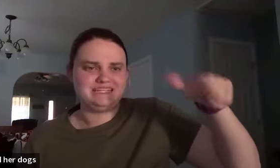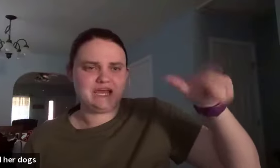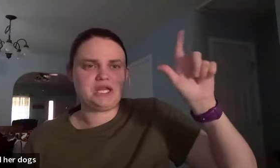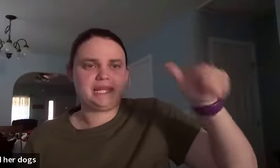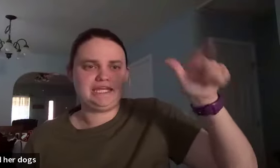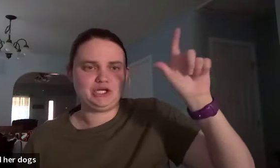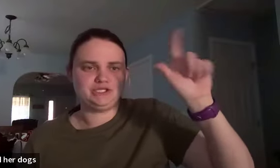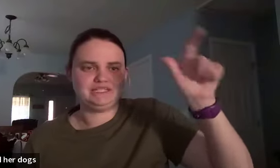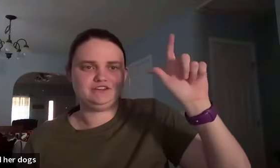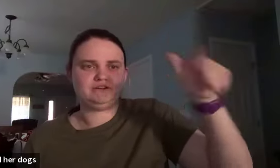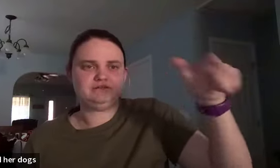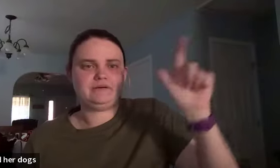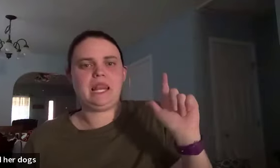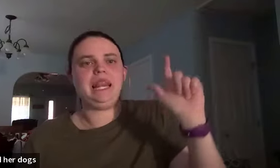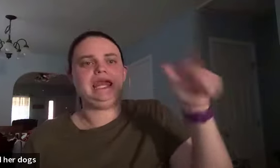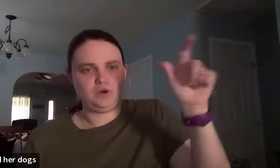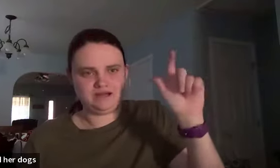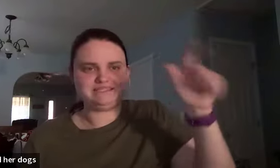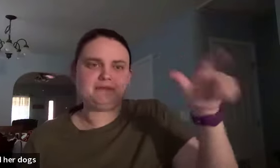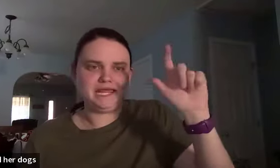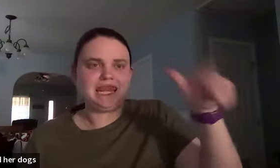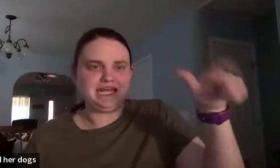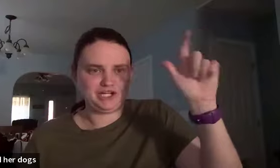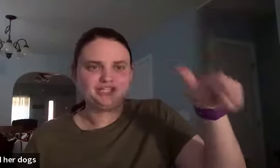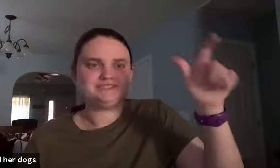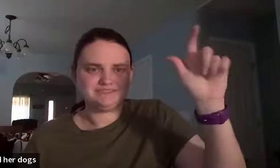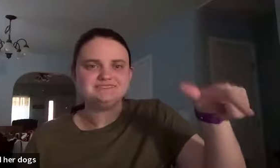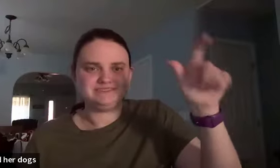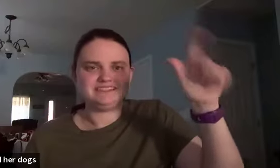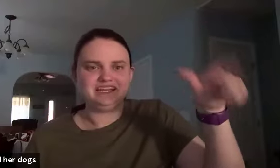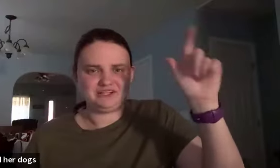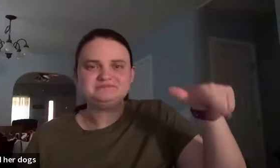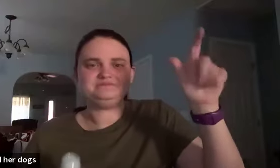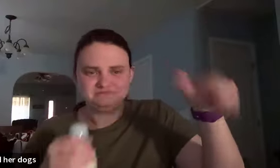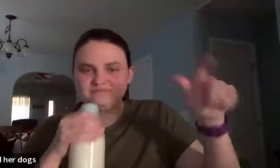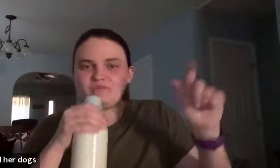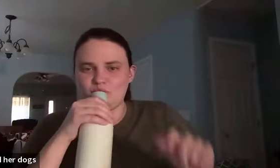it down later, like later on in time, later, later.